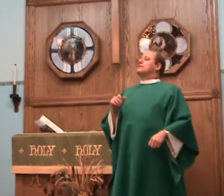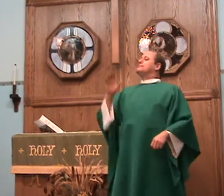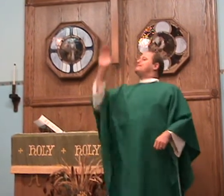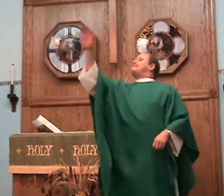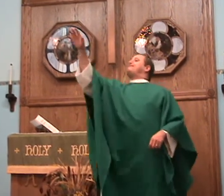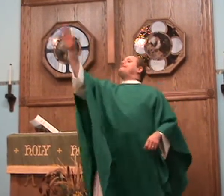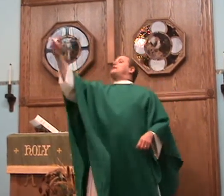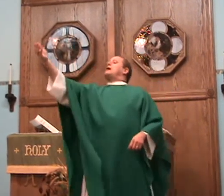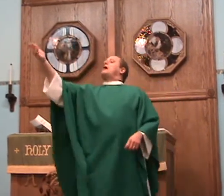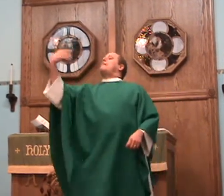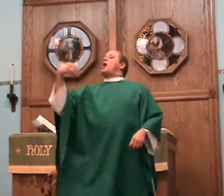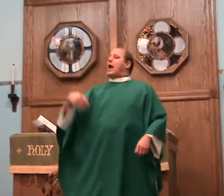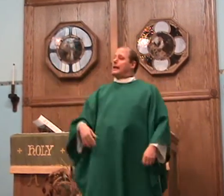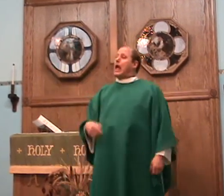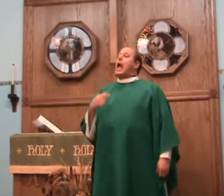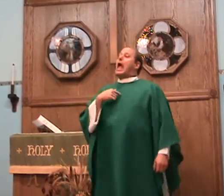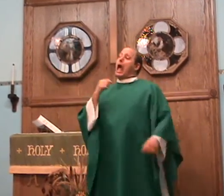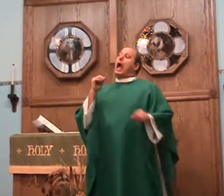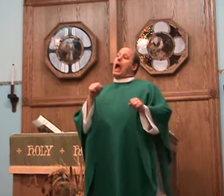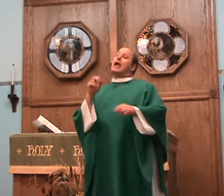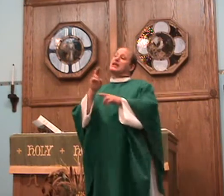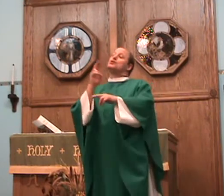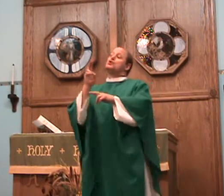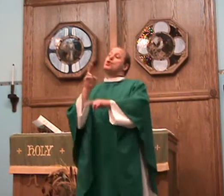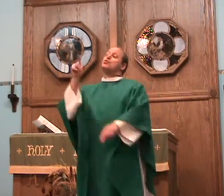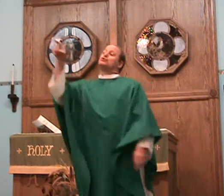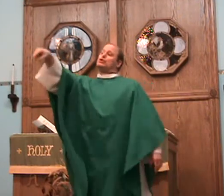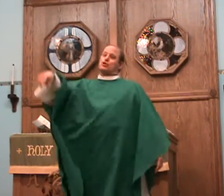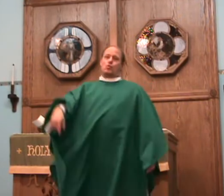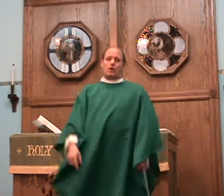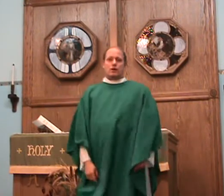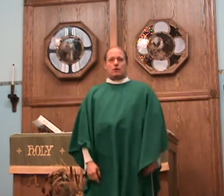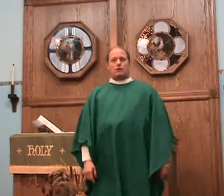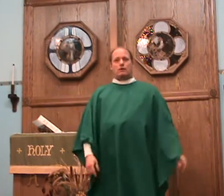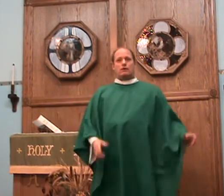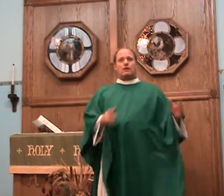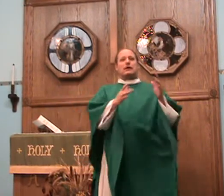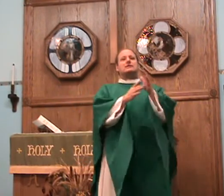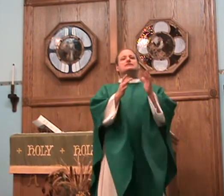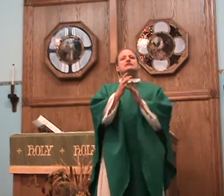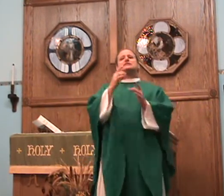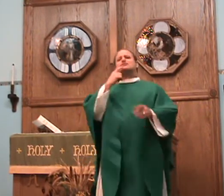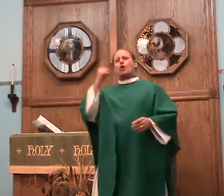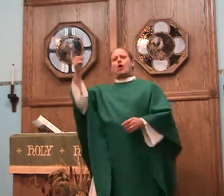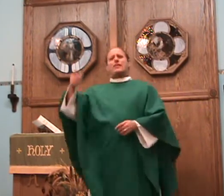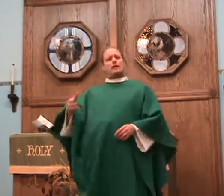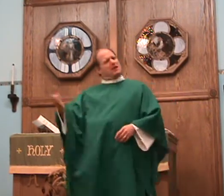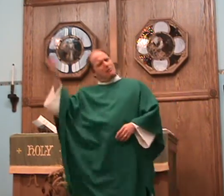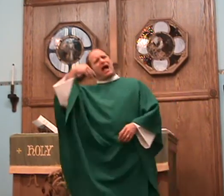called, come on, I can use you. Jesus told them, come